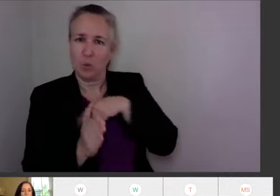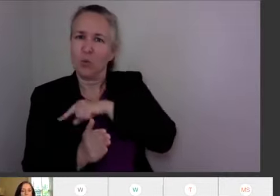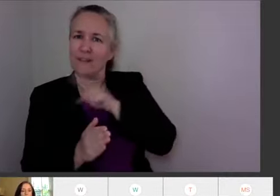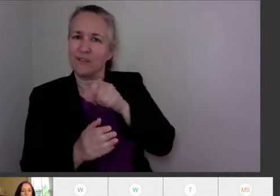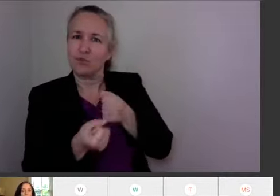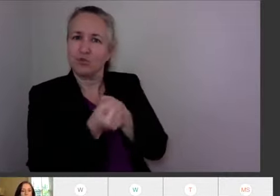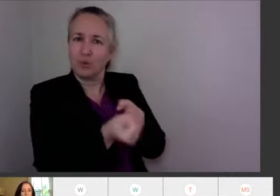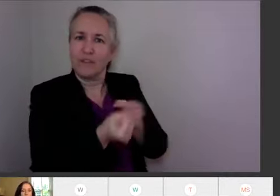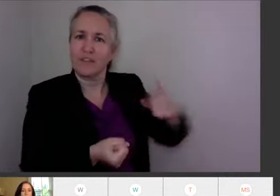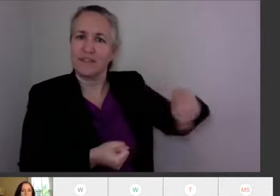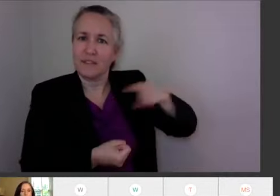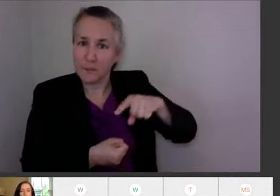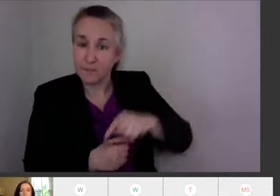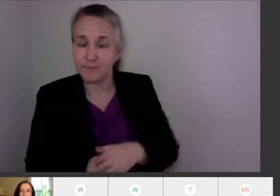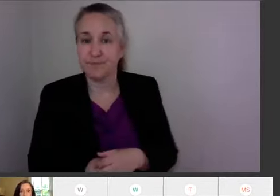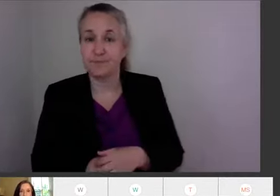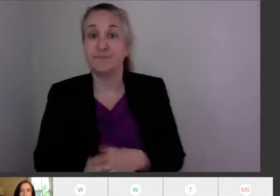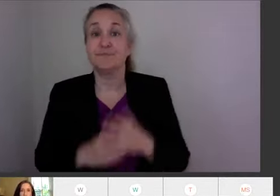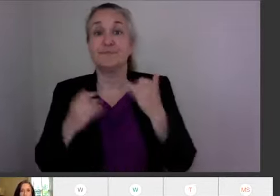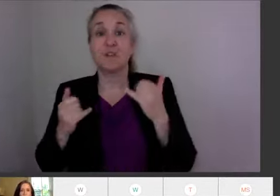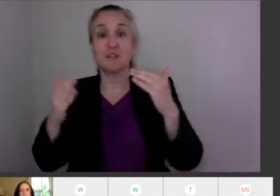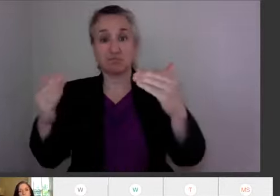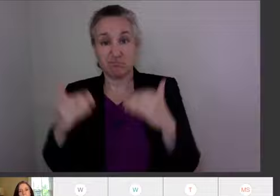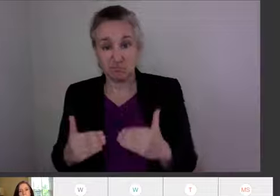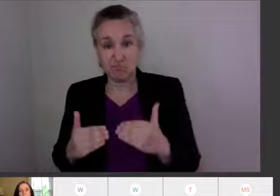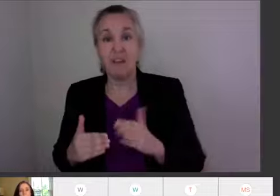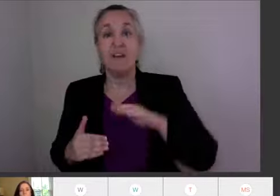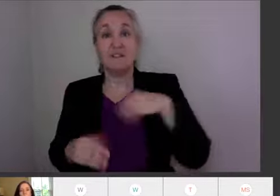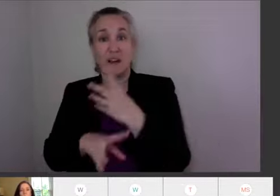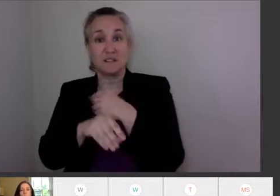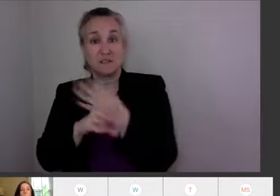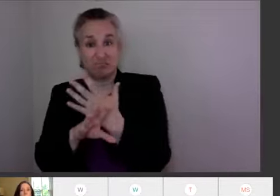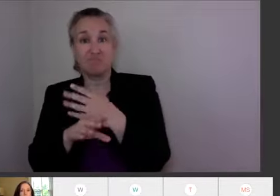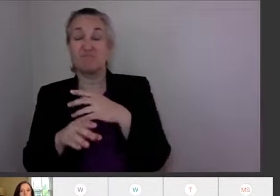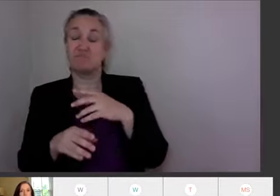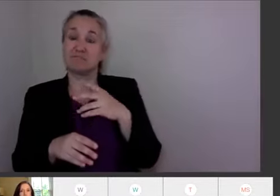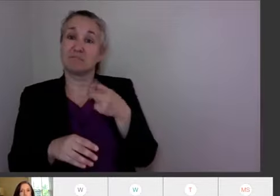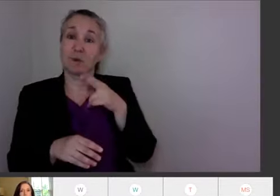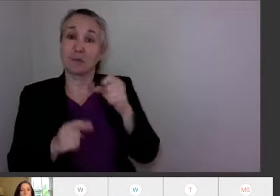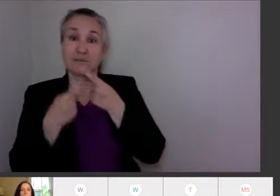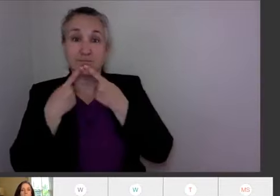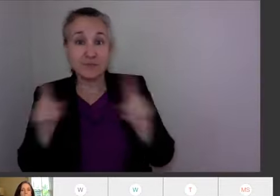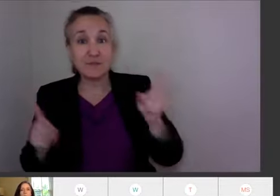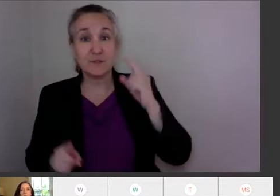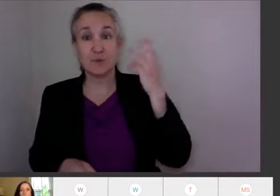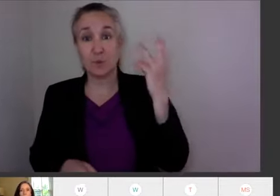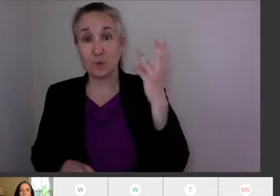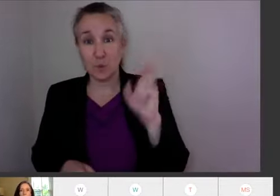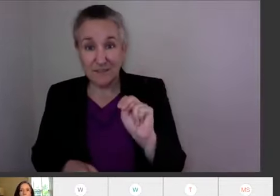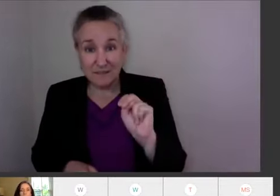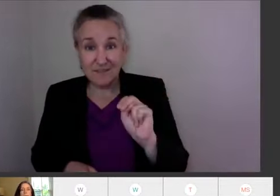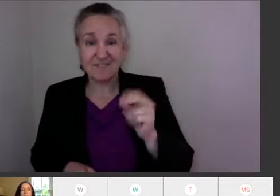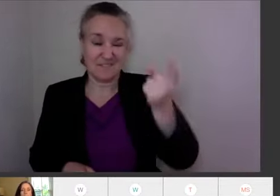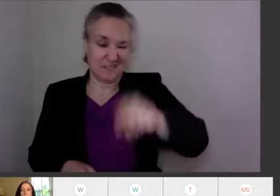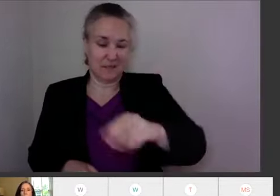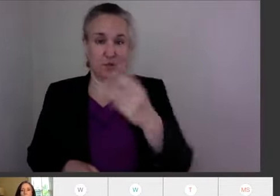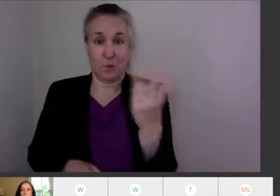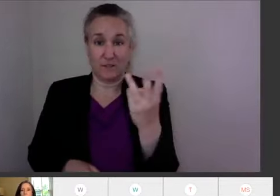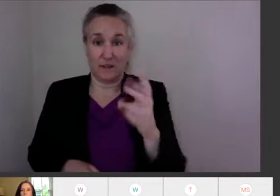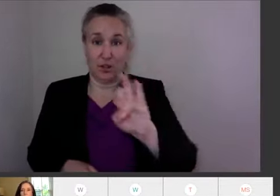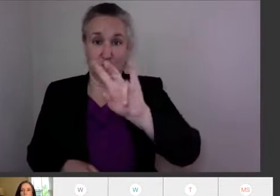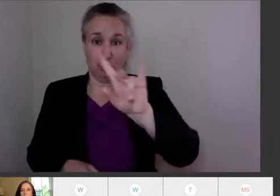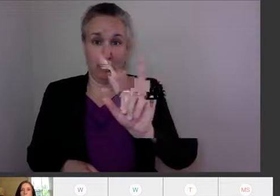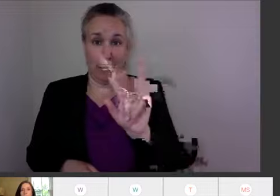that, I will announce that our next virtual press briefing will be on Wednesday, July the 1st at